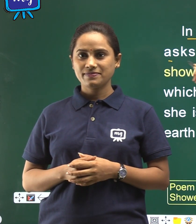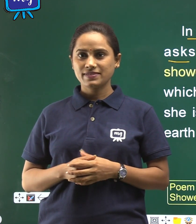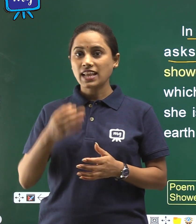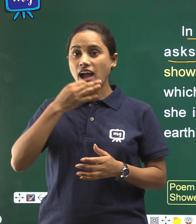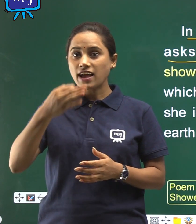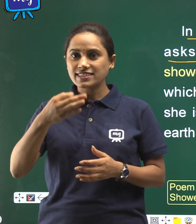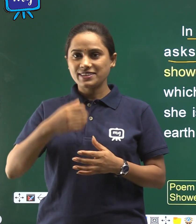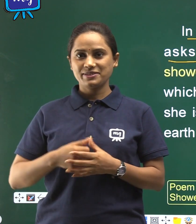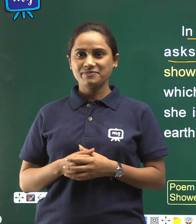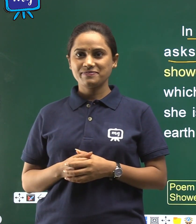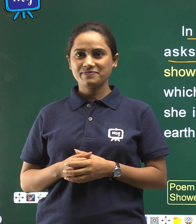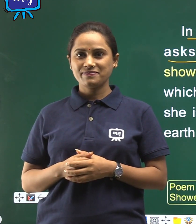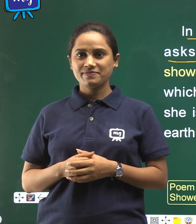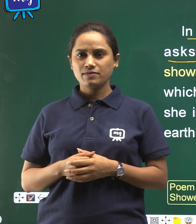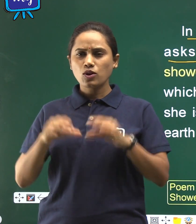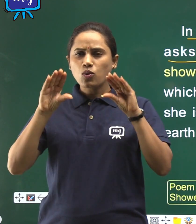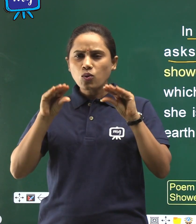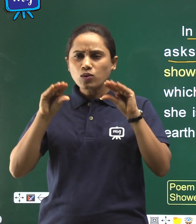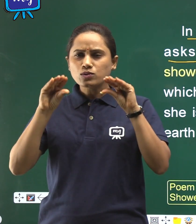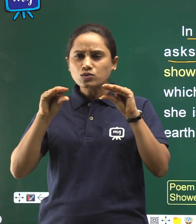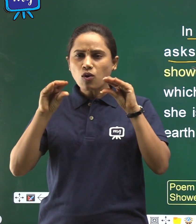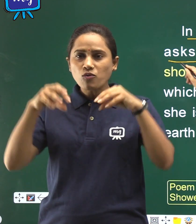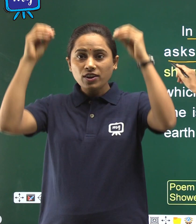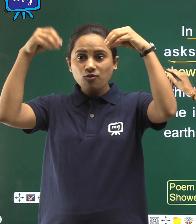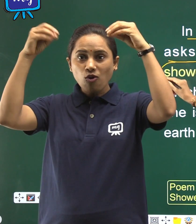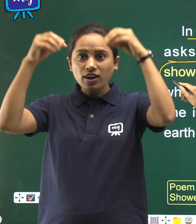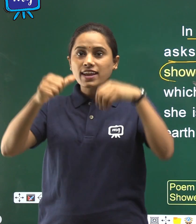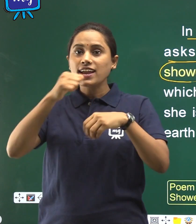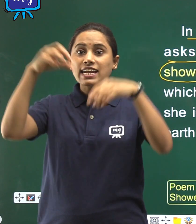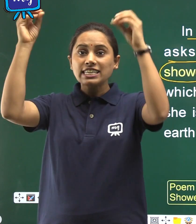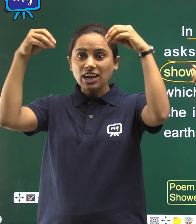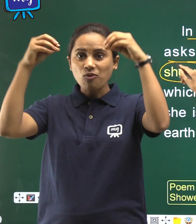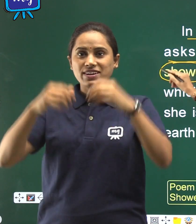asks the soft falling shower,